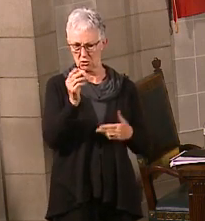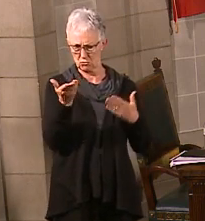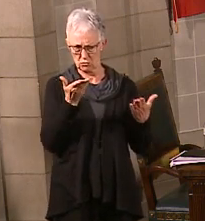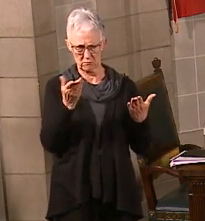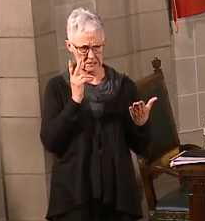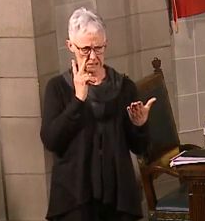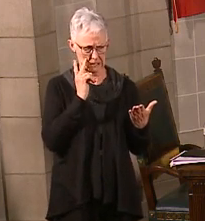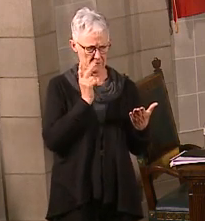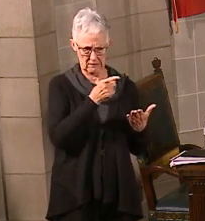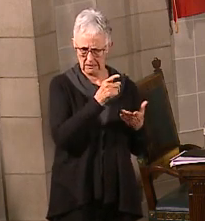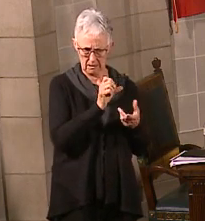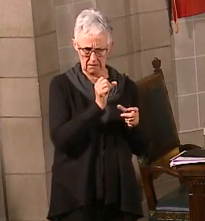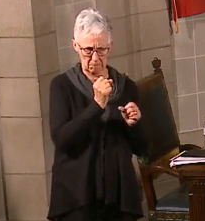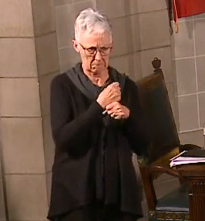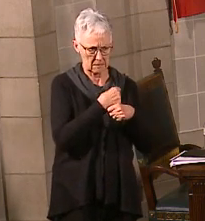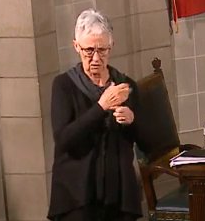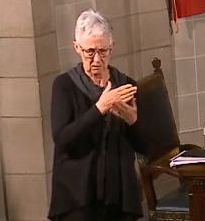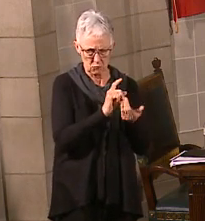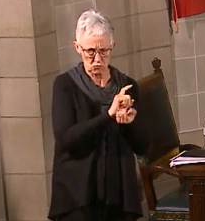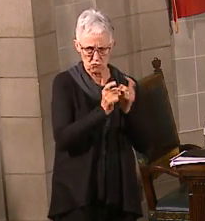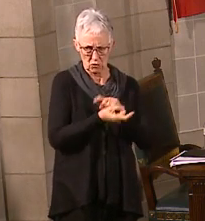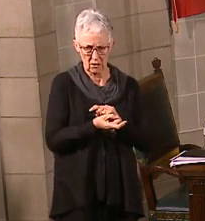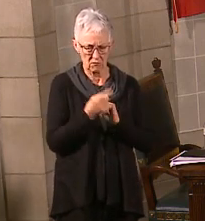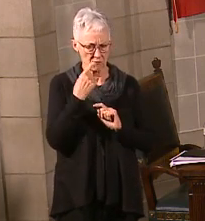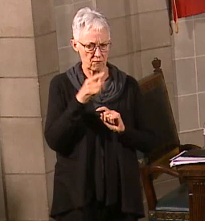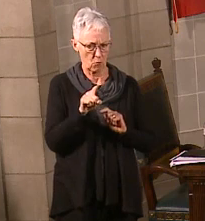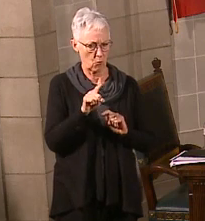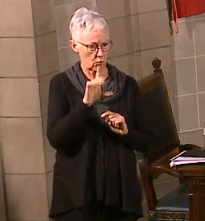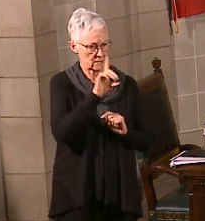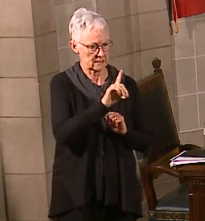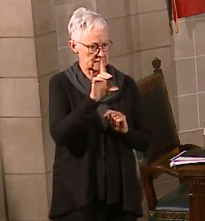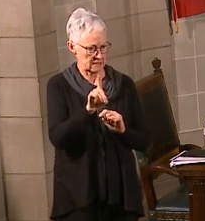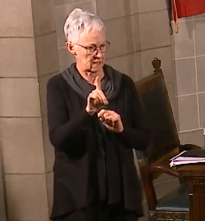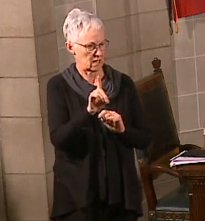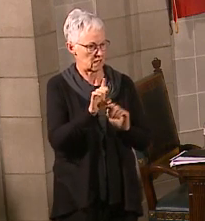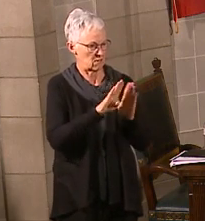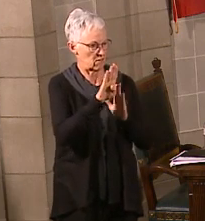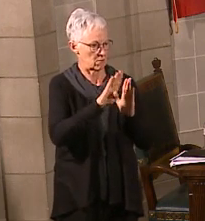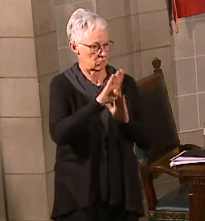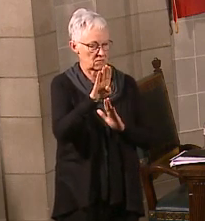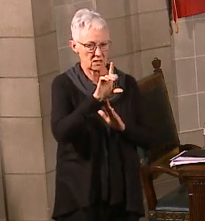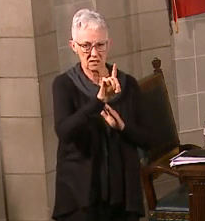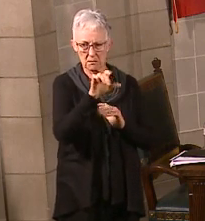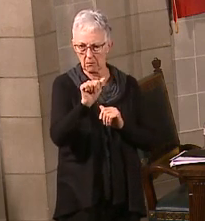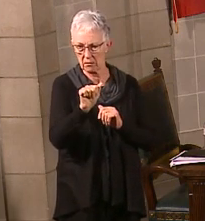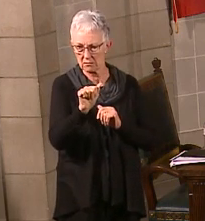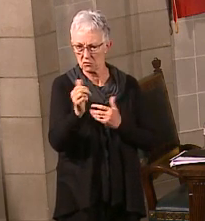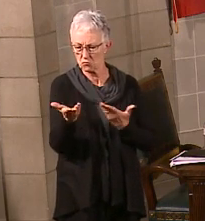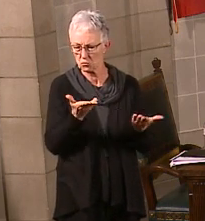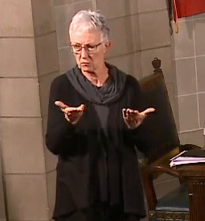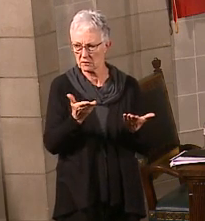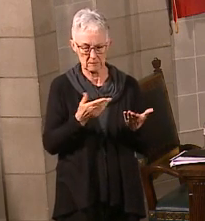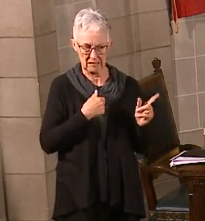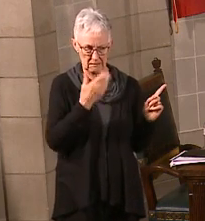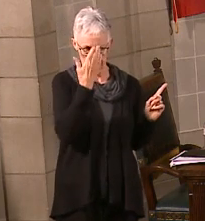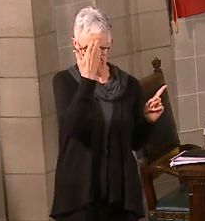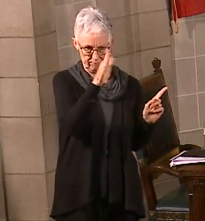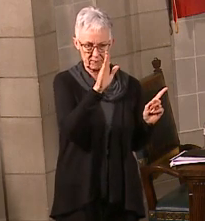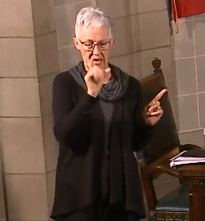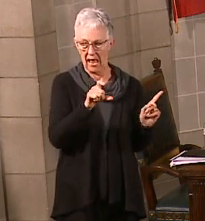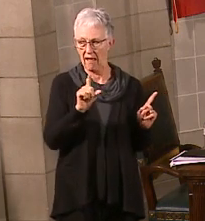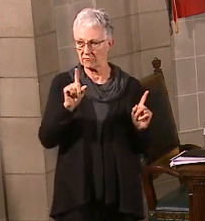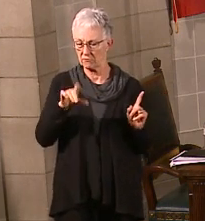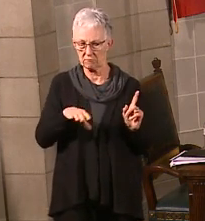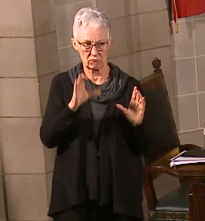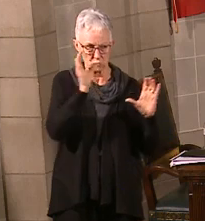changes or what have you with regard to those developmental disability services. But off the top of my head, I don't know, but we'll get that answer and get back to you. Chris Dunker,